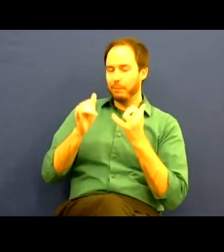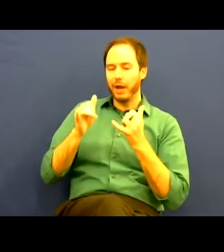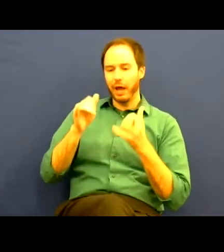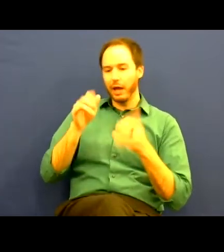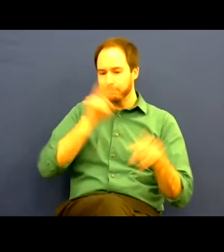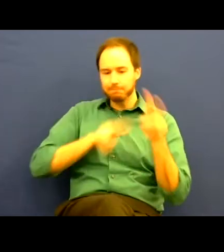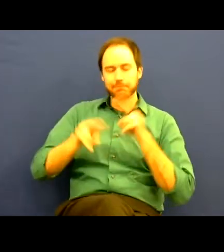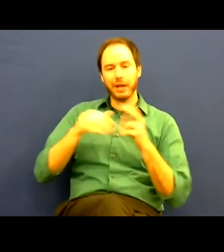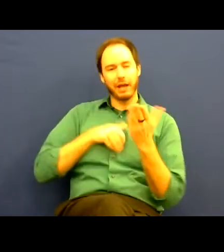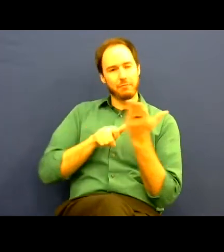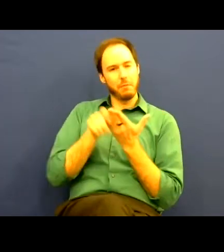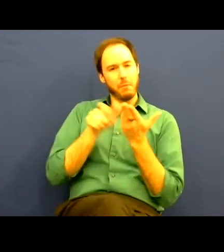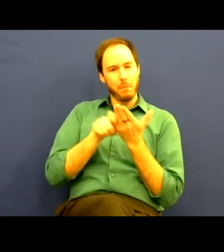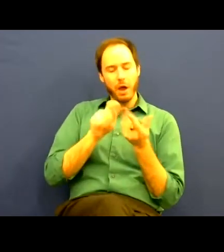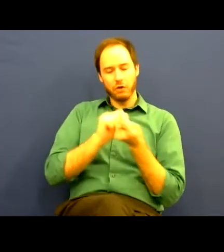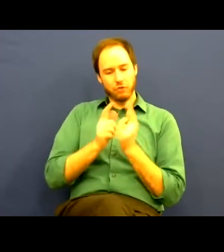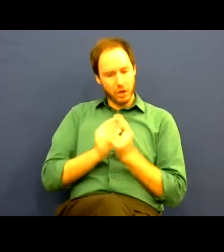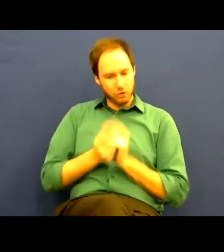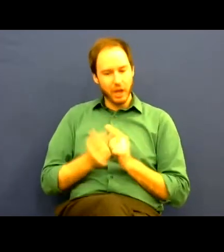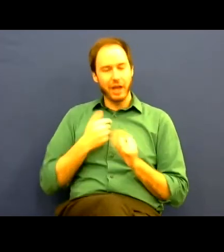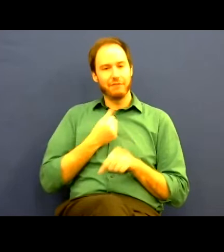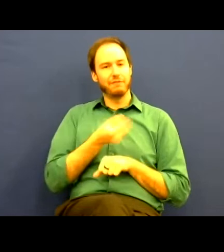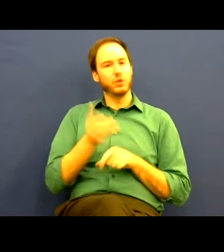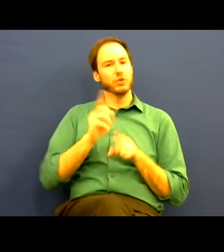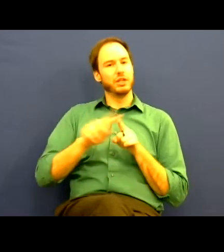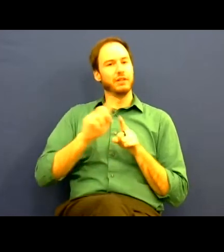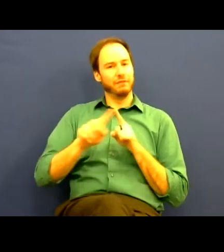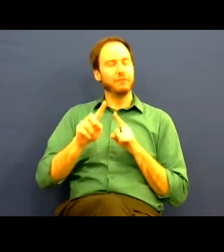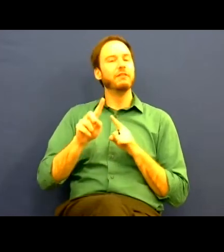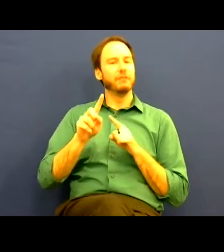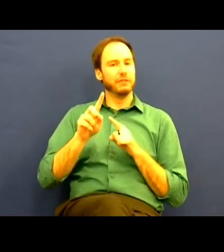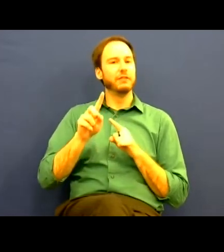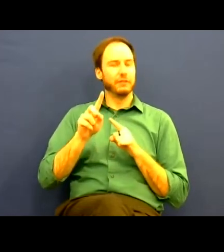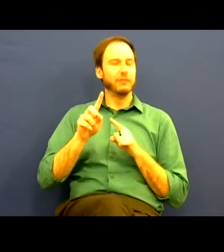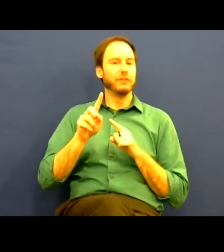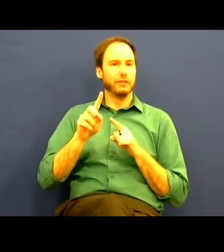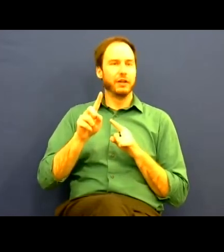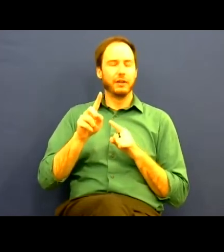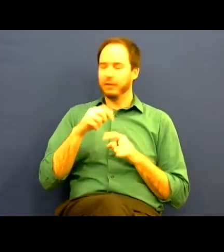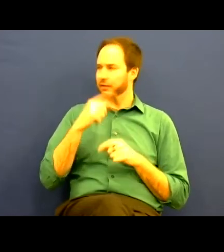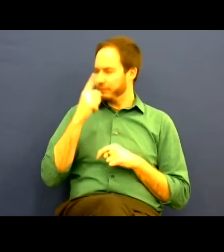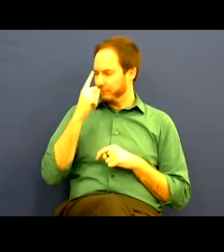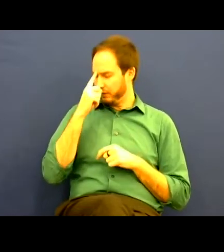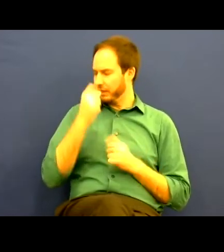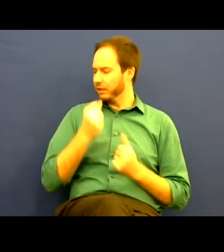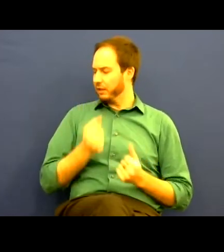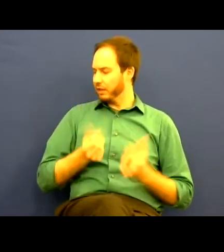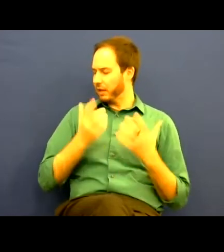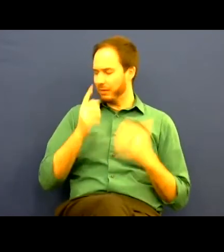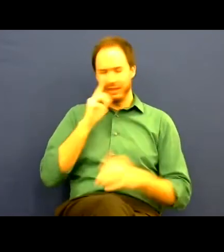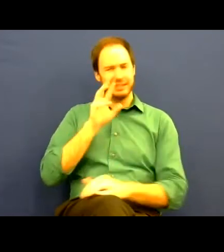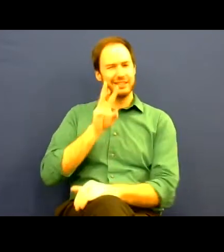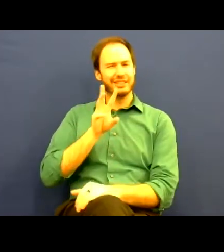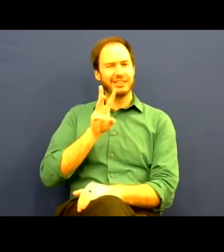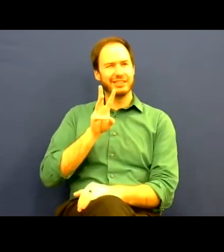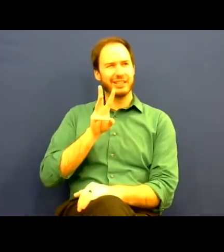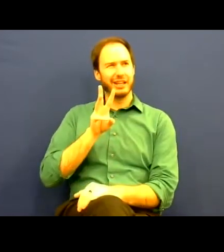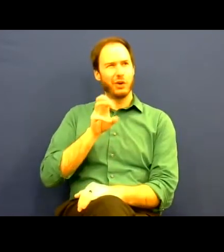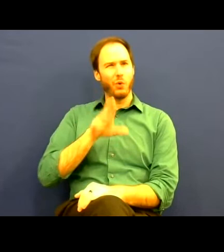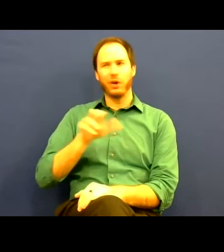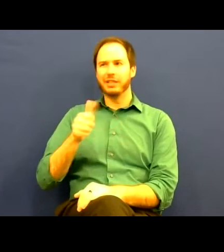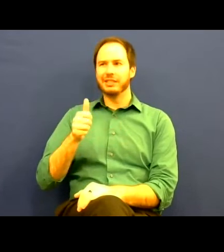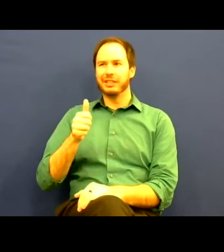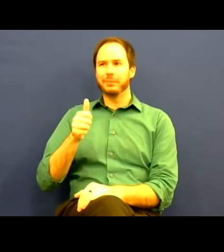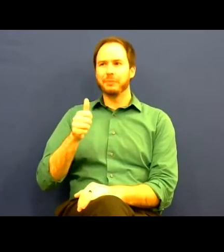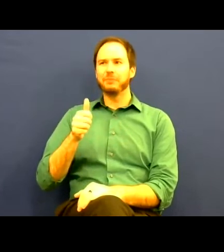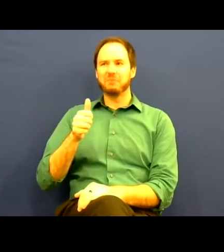taking those packets and translating them into the, I don't remember how many is 6 to 10